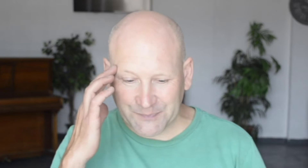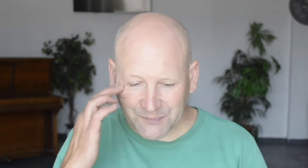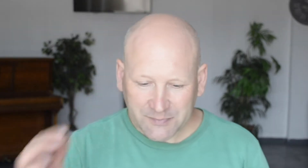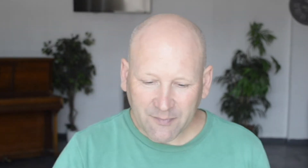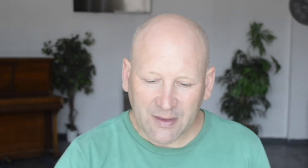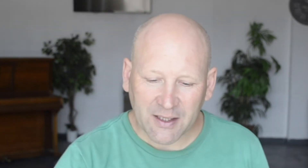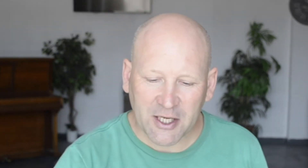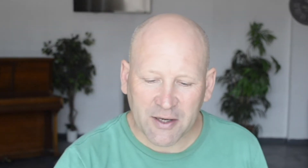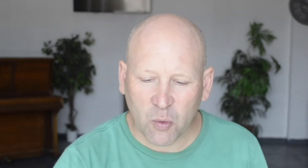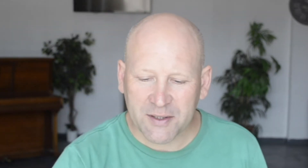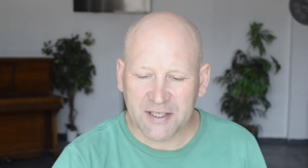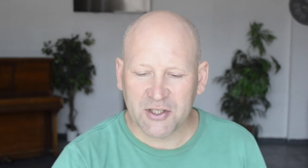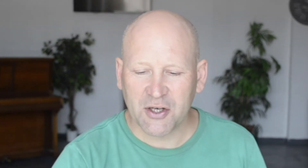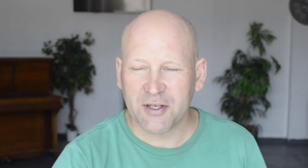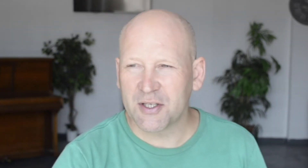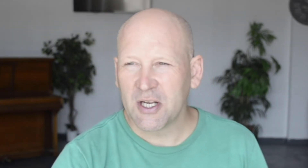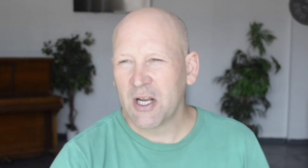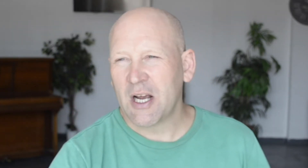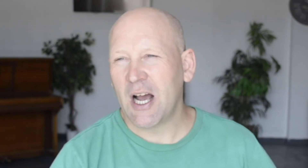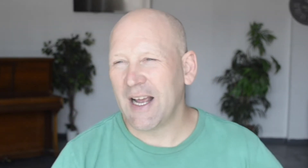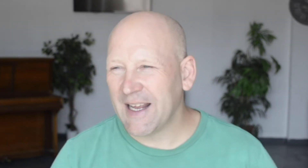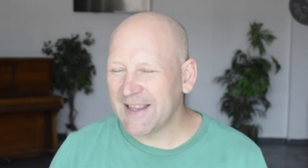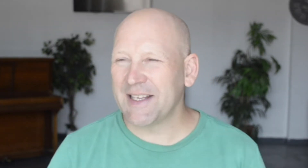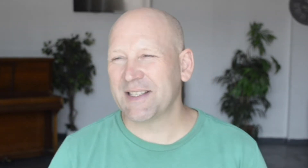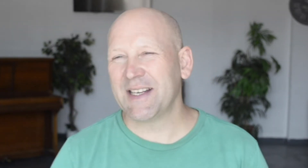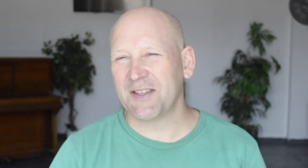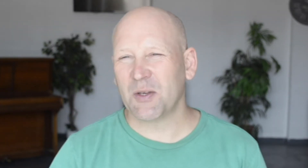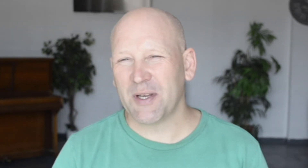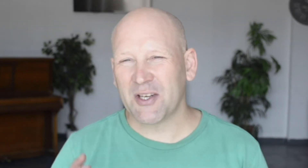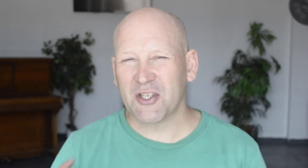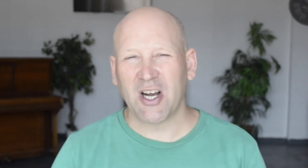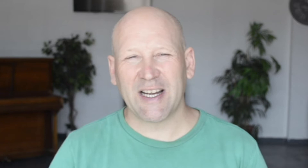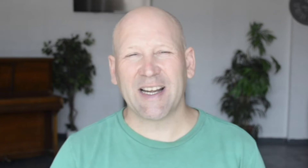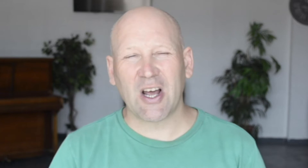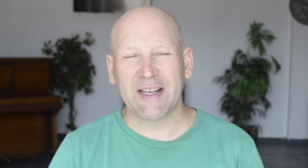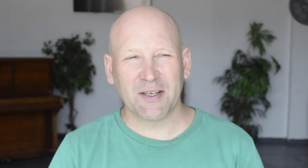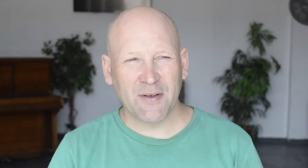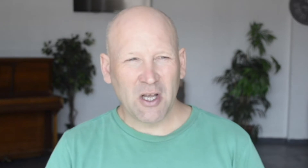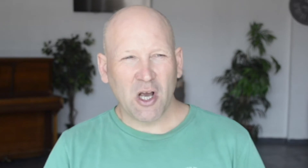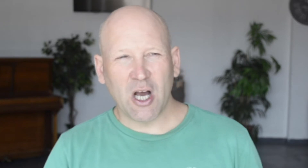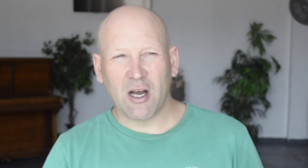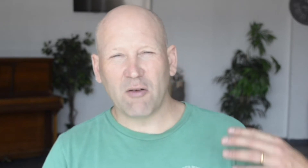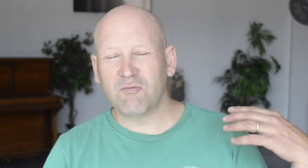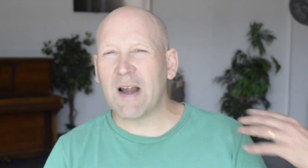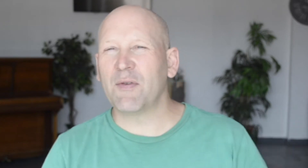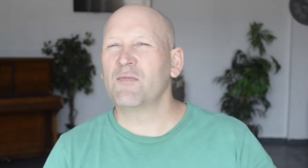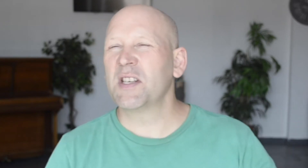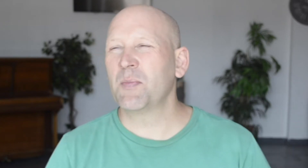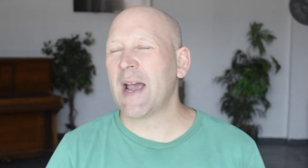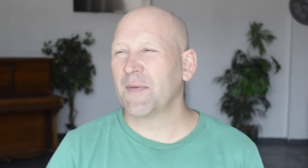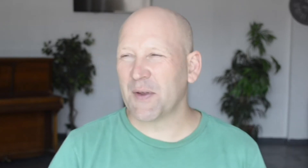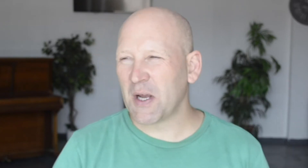Spirit. You know, he wants his church in this season to be a shining light of